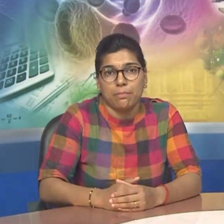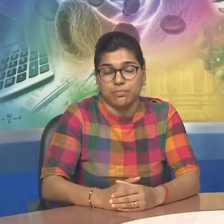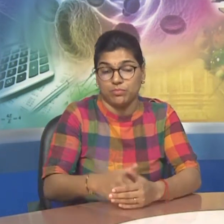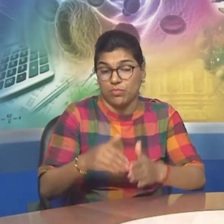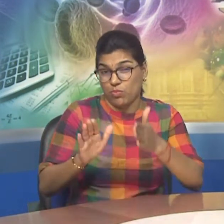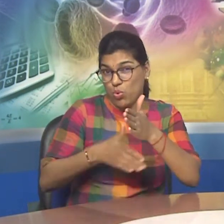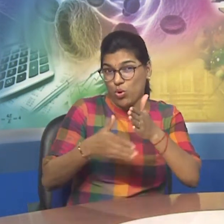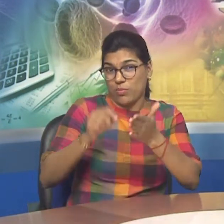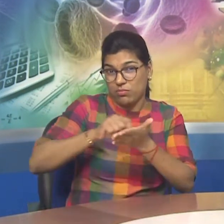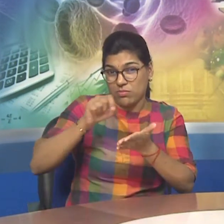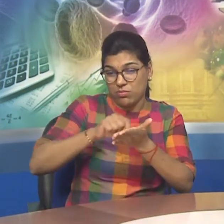poet.